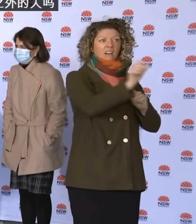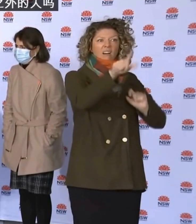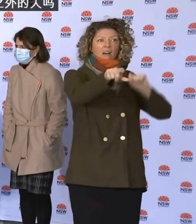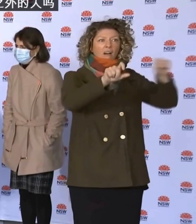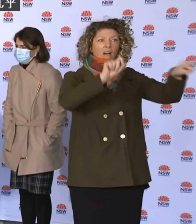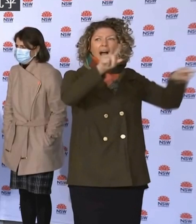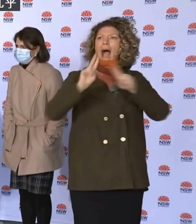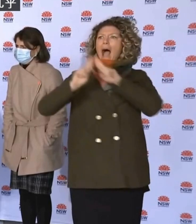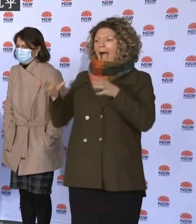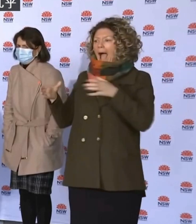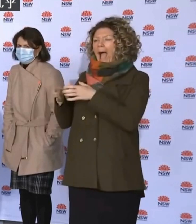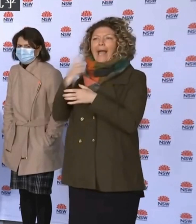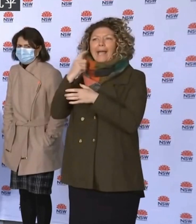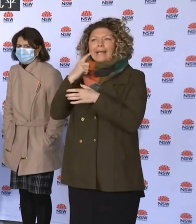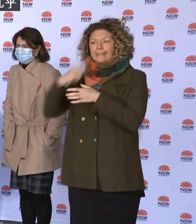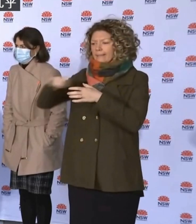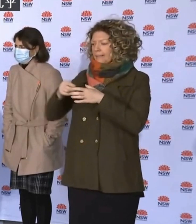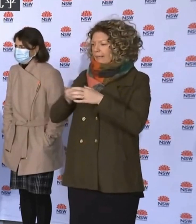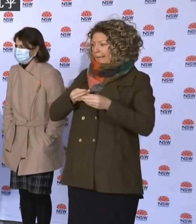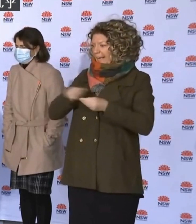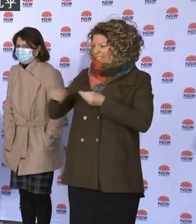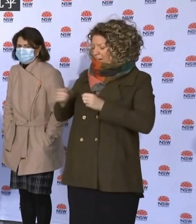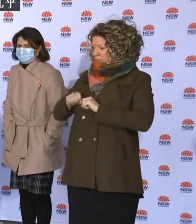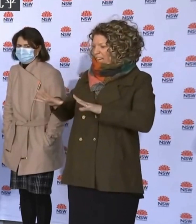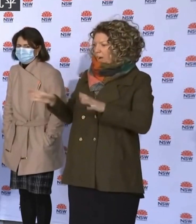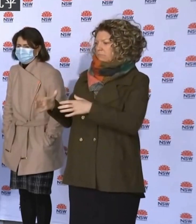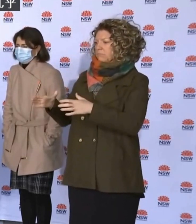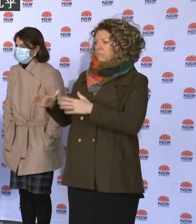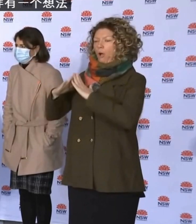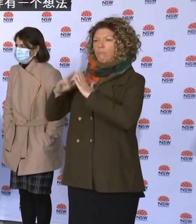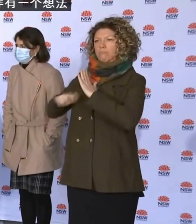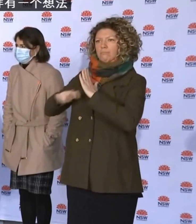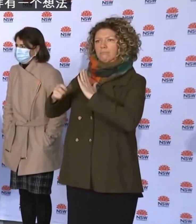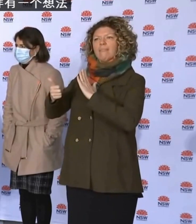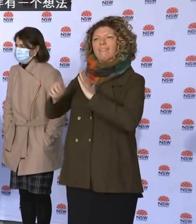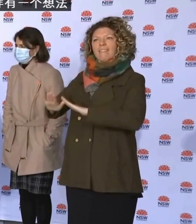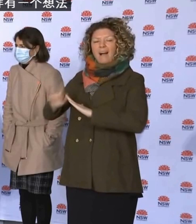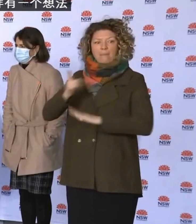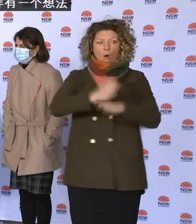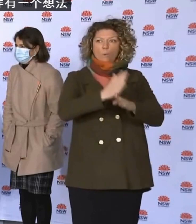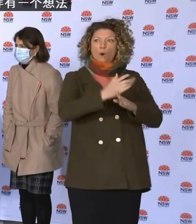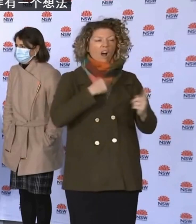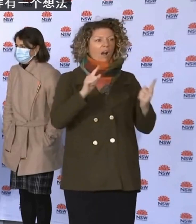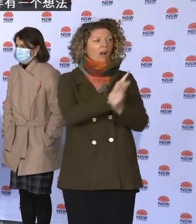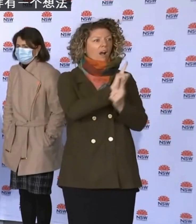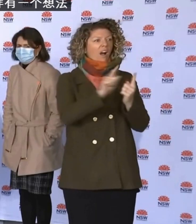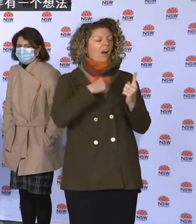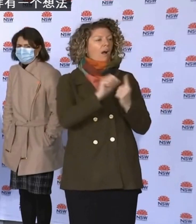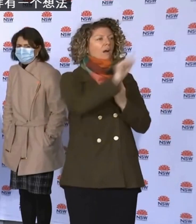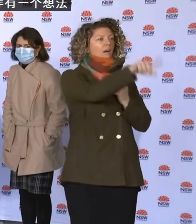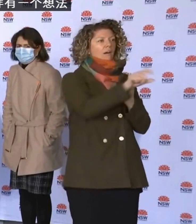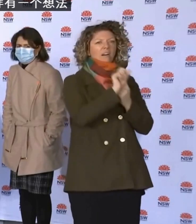You're introducing that infection into other households, and it's almost like you're setting off little